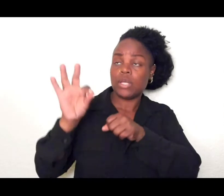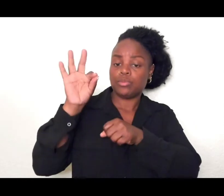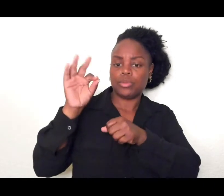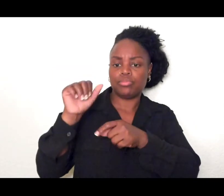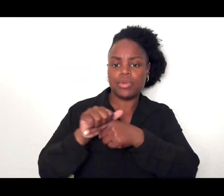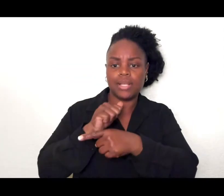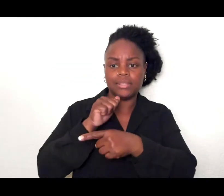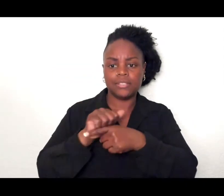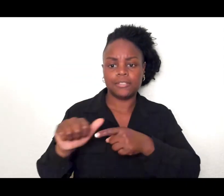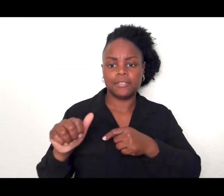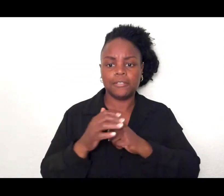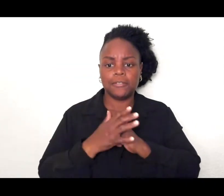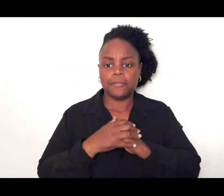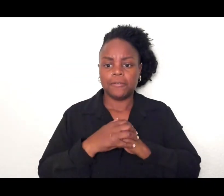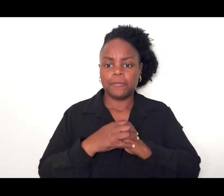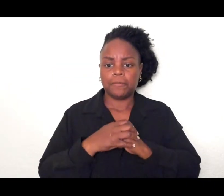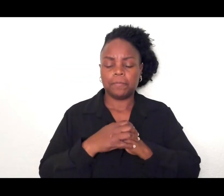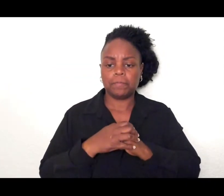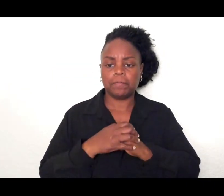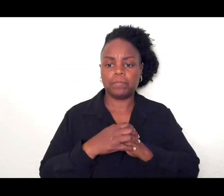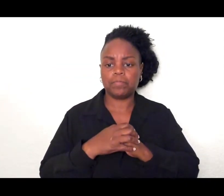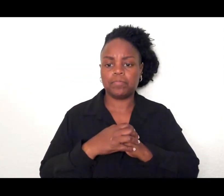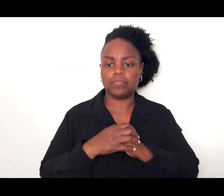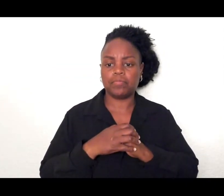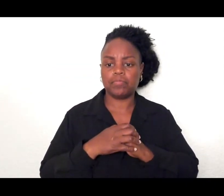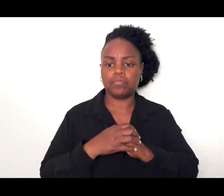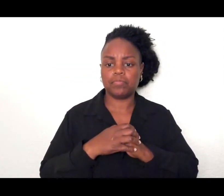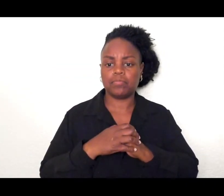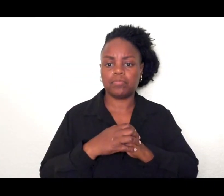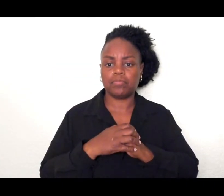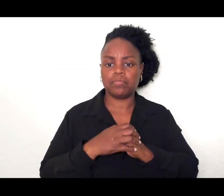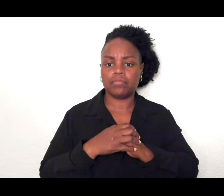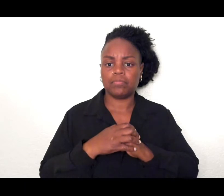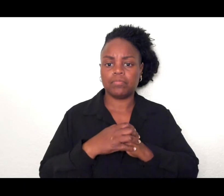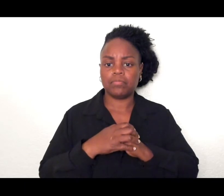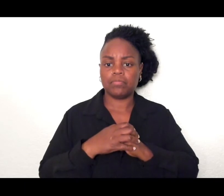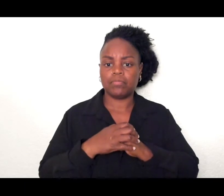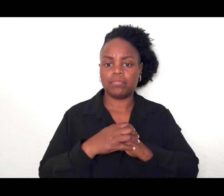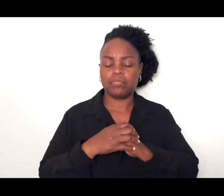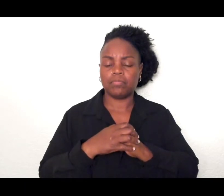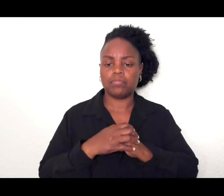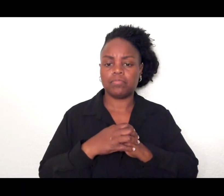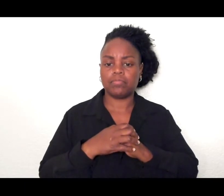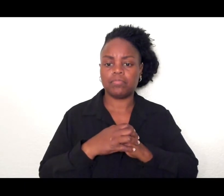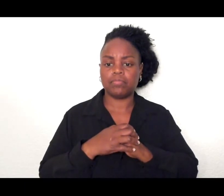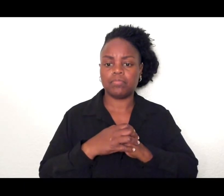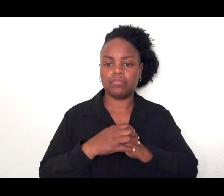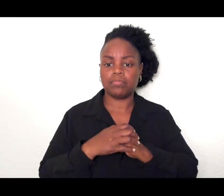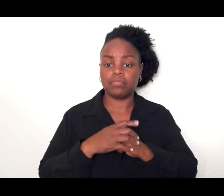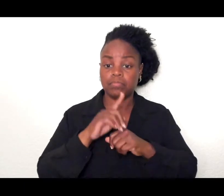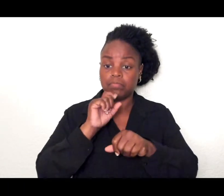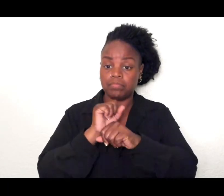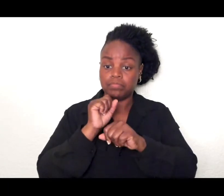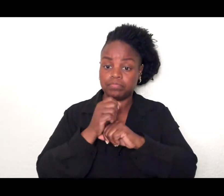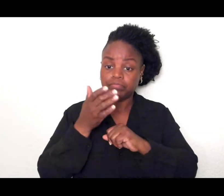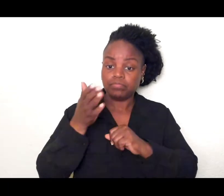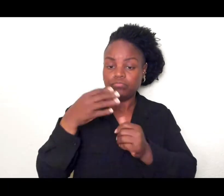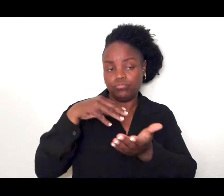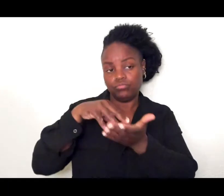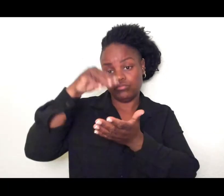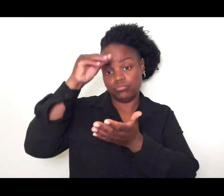realized Puerto Rico was devastated? I was in New Orleans. Puerto Rico is blacked out,